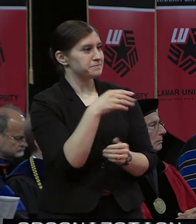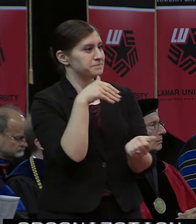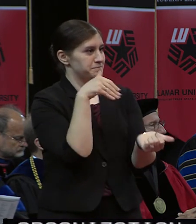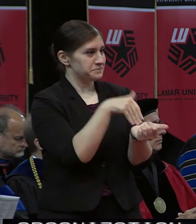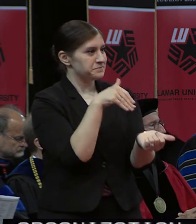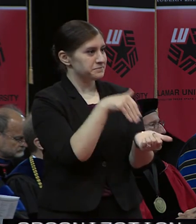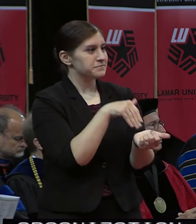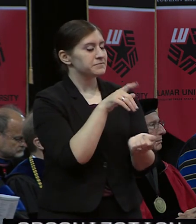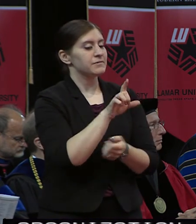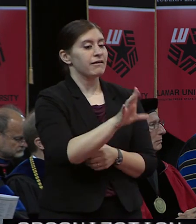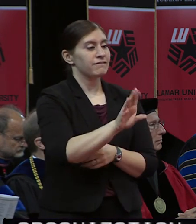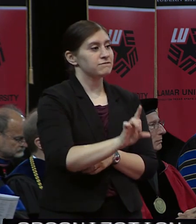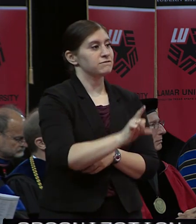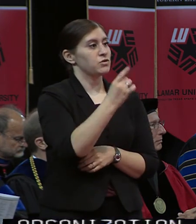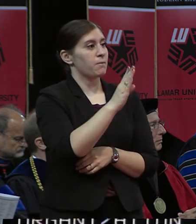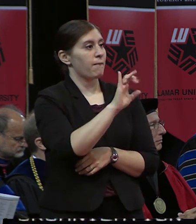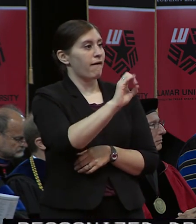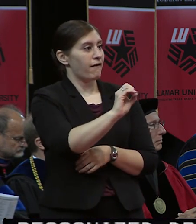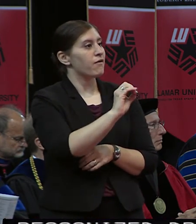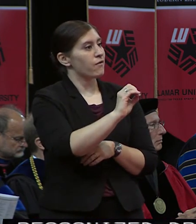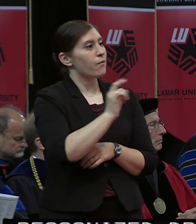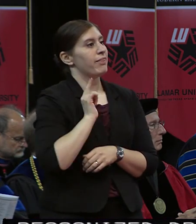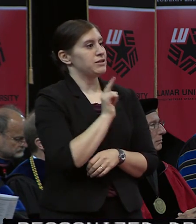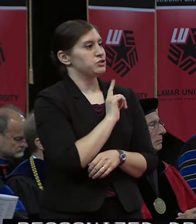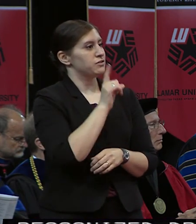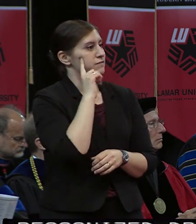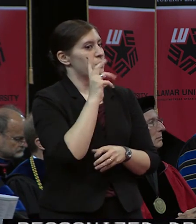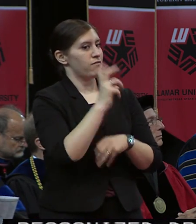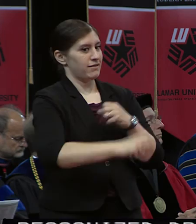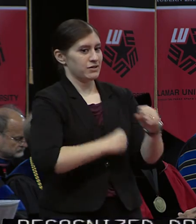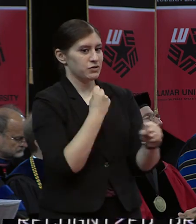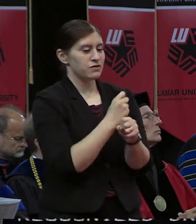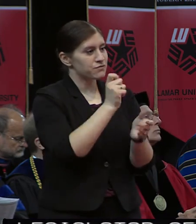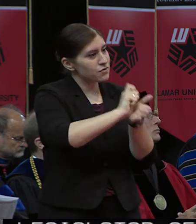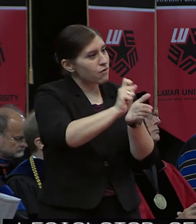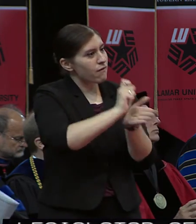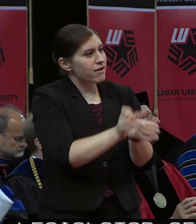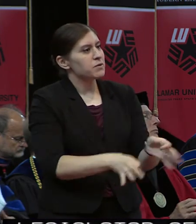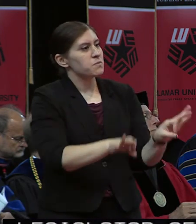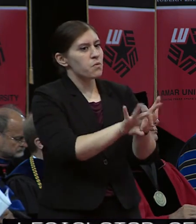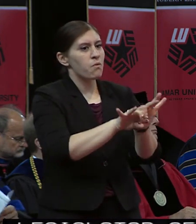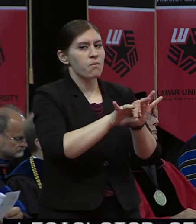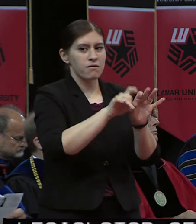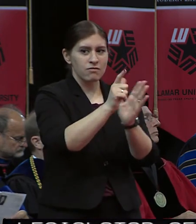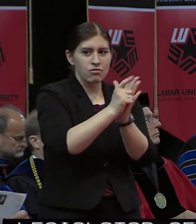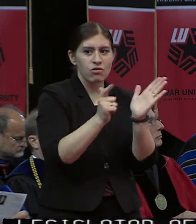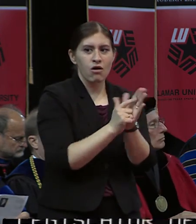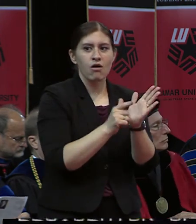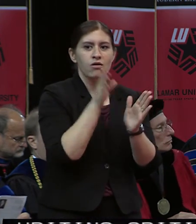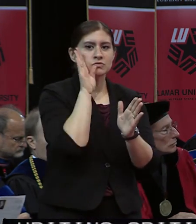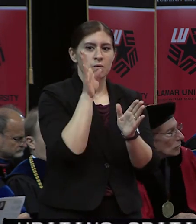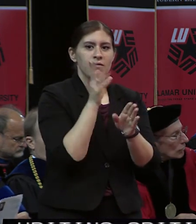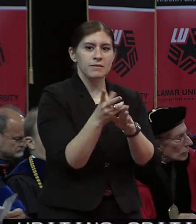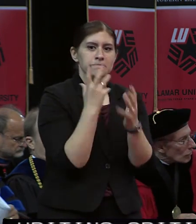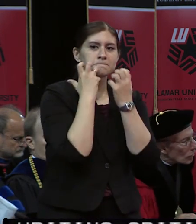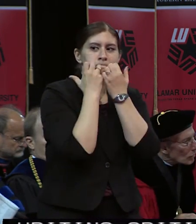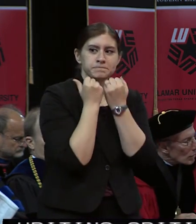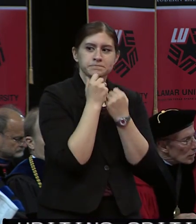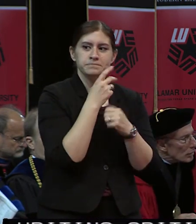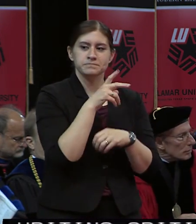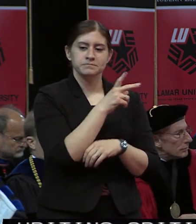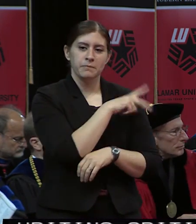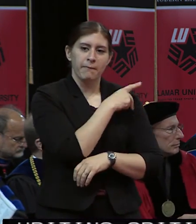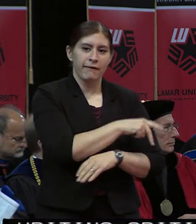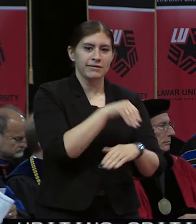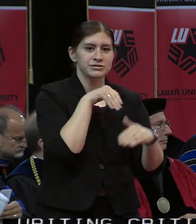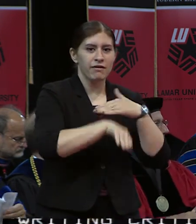Zerwas as Bio-Legislator of the Year for writing critical legislation that will preserve patient access